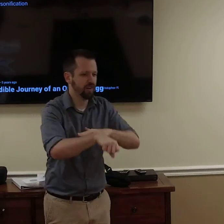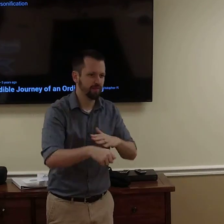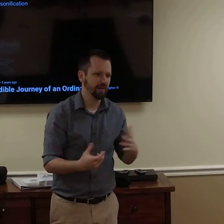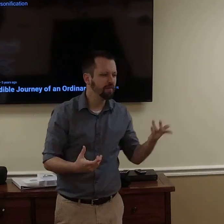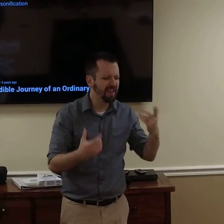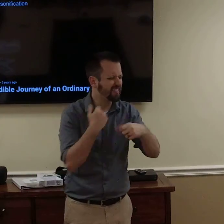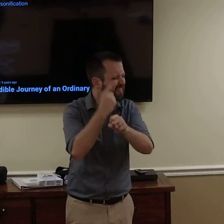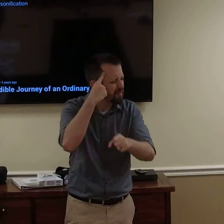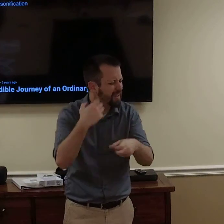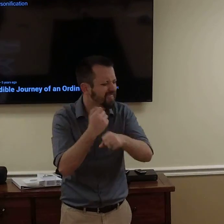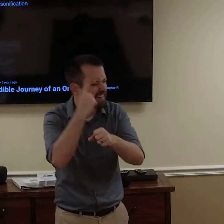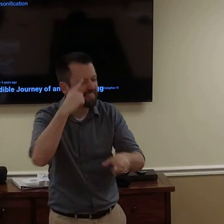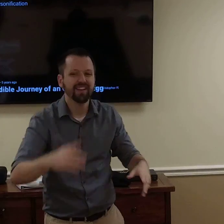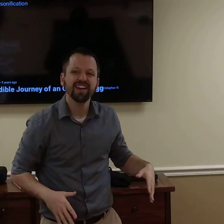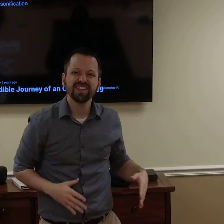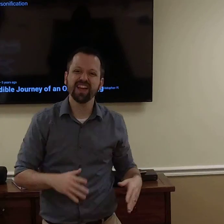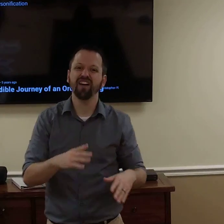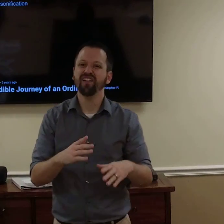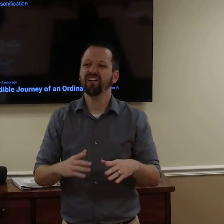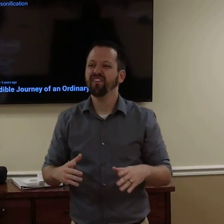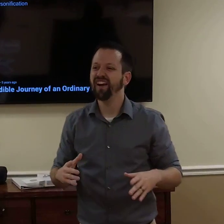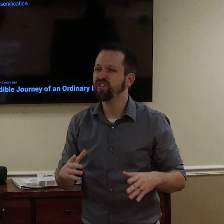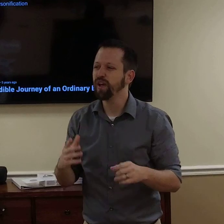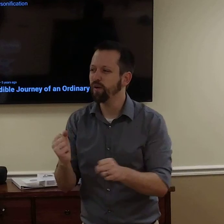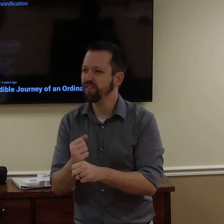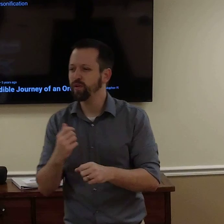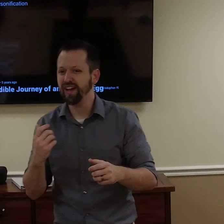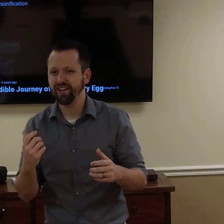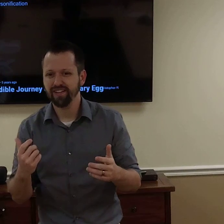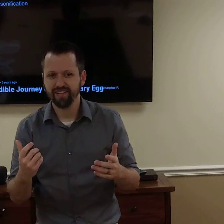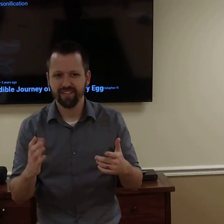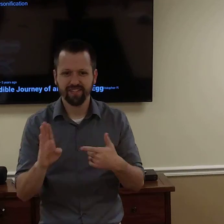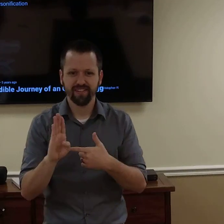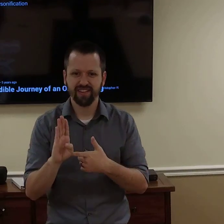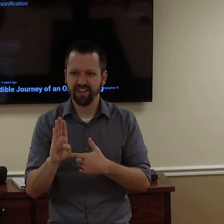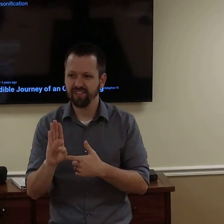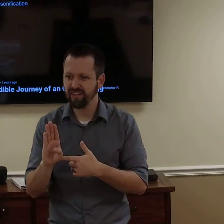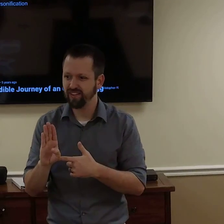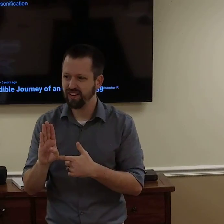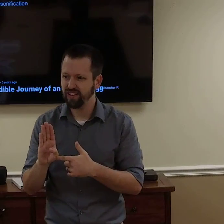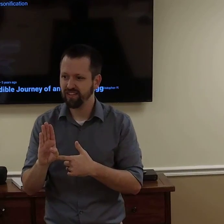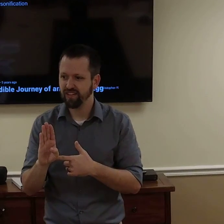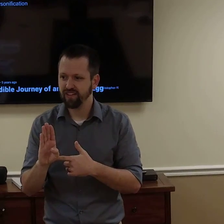comes out. It makes sense. So, what else we got? Anything else?